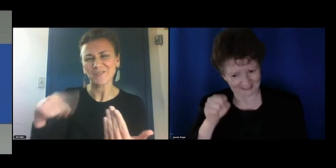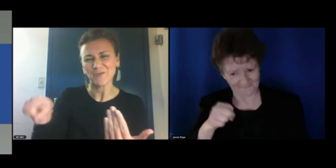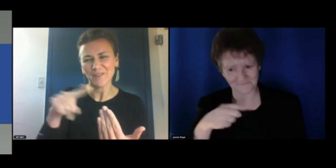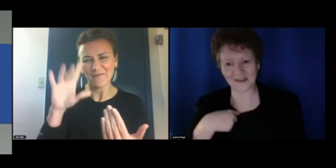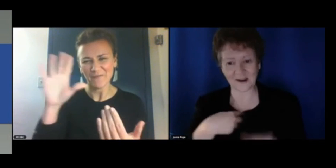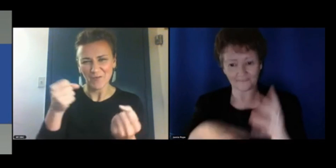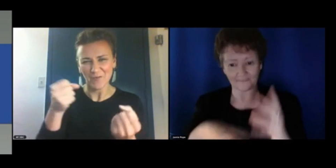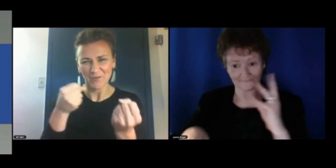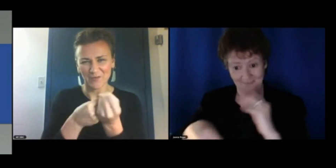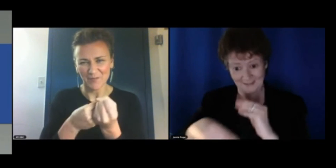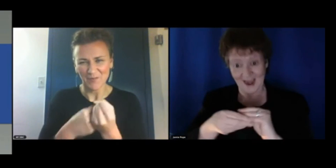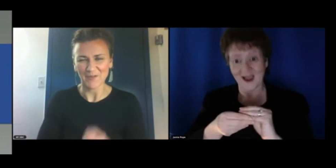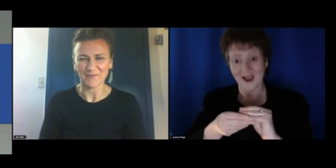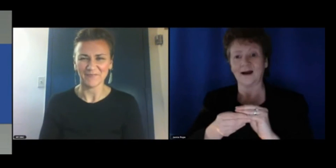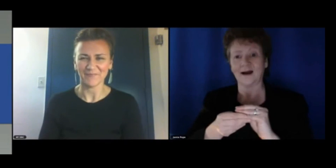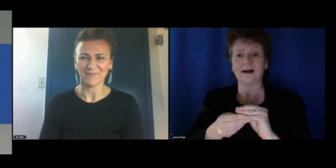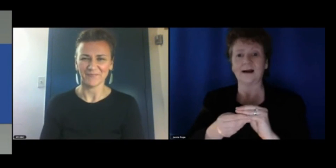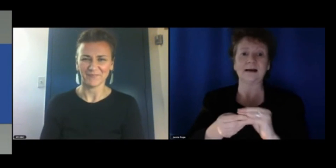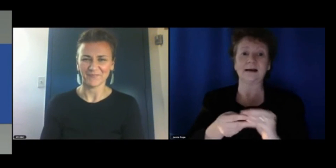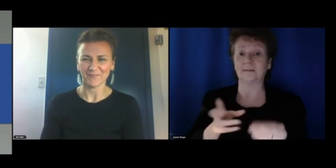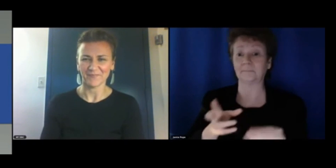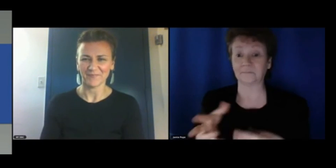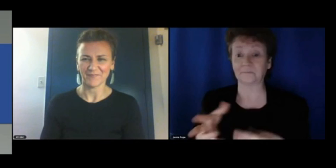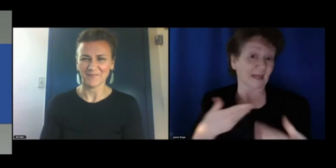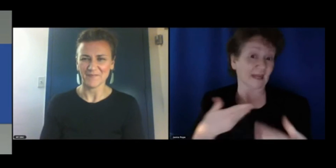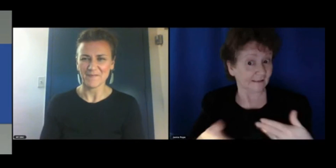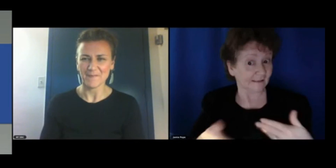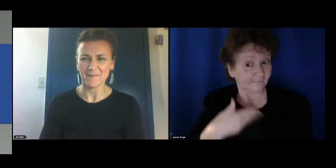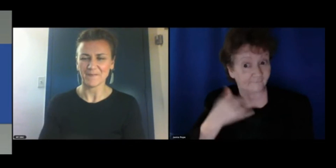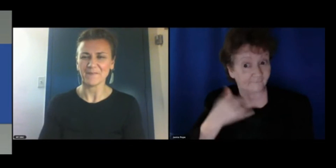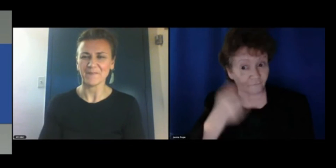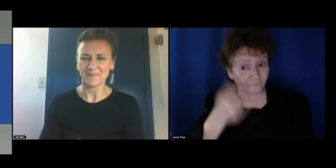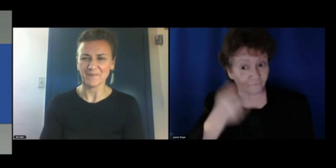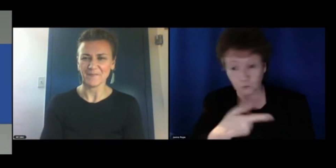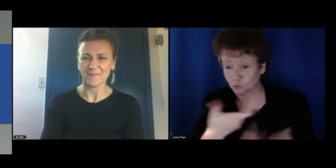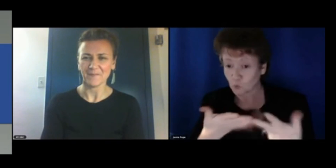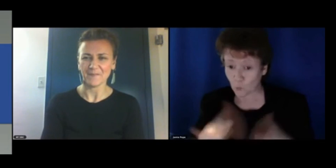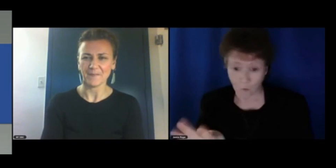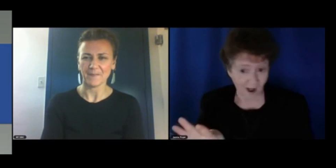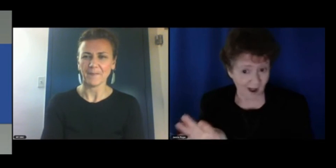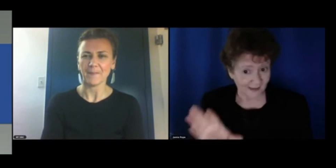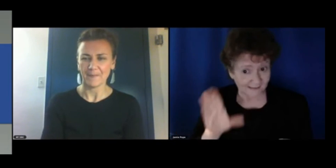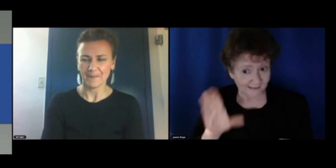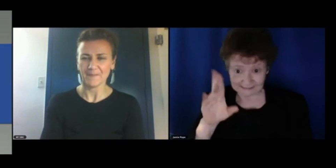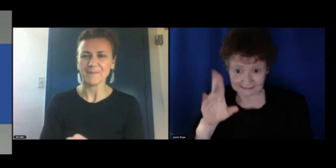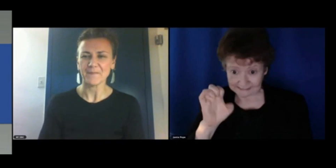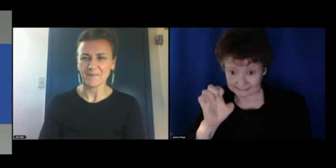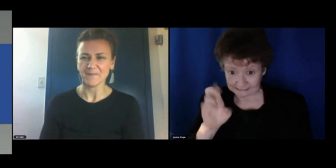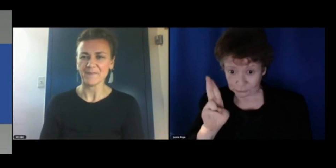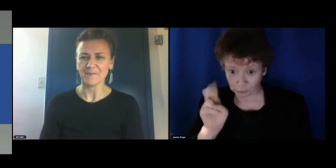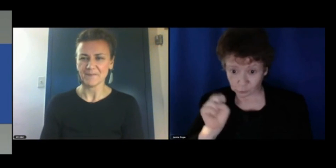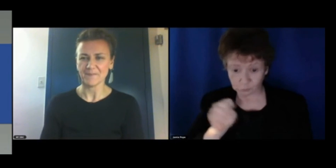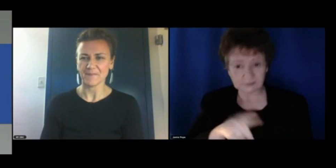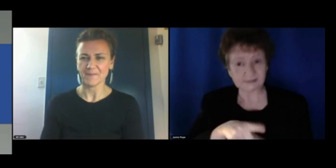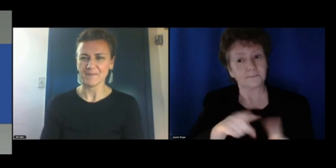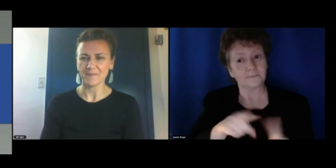the Interpreter Education Center. So thank you to them for their support.